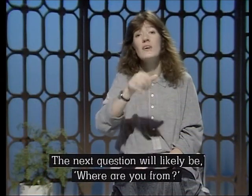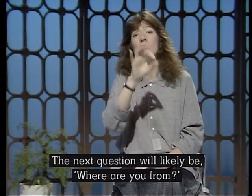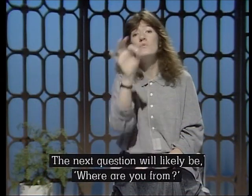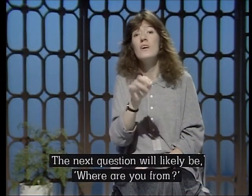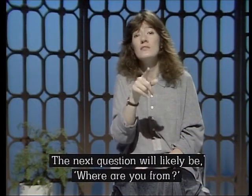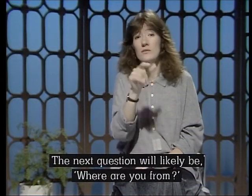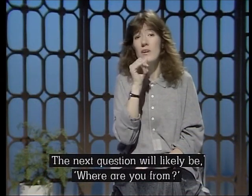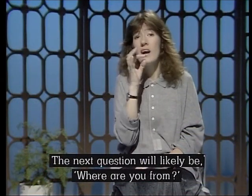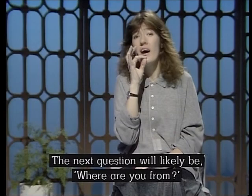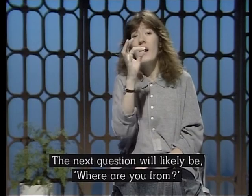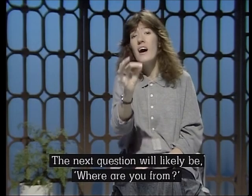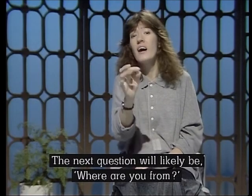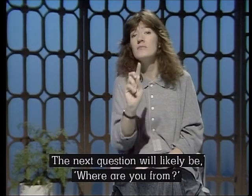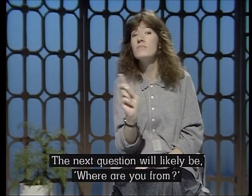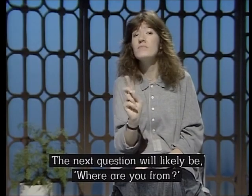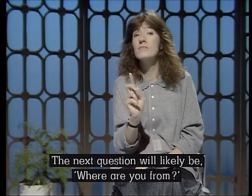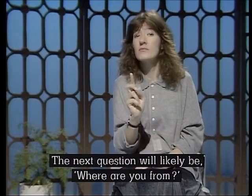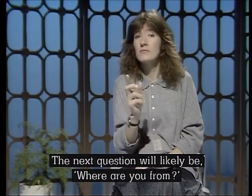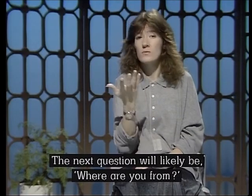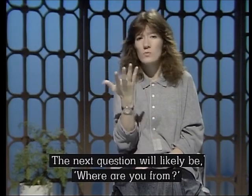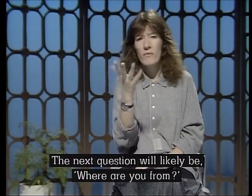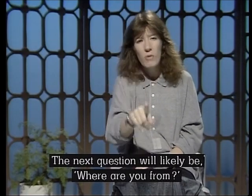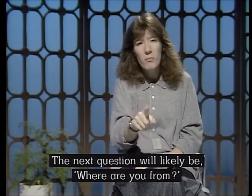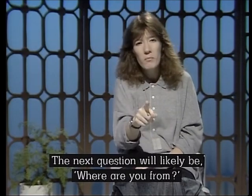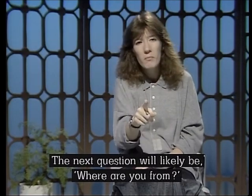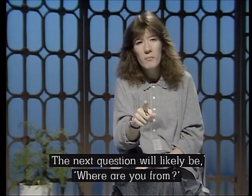the next question will almost certainly be, where are you from?